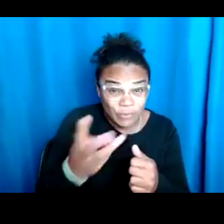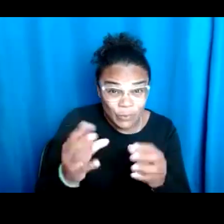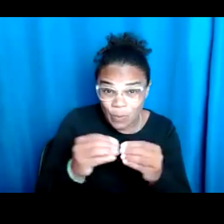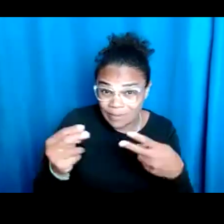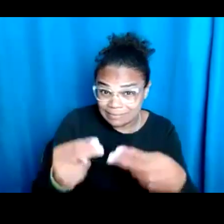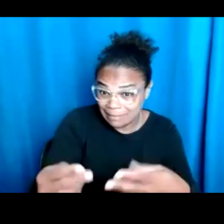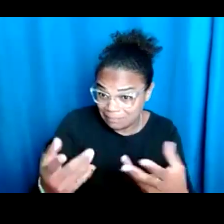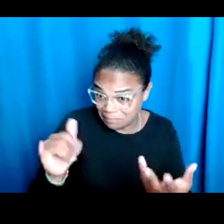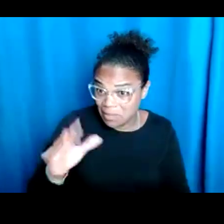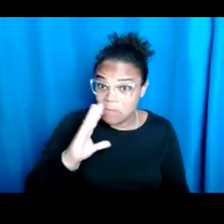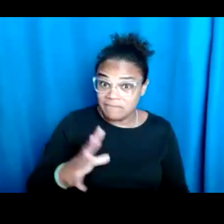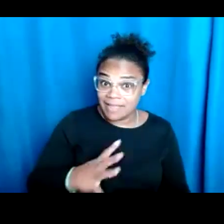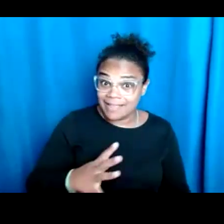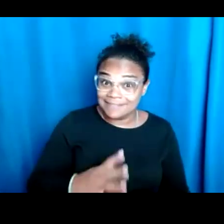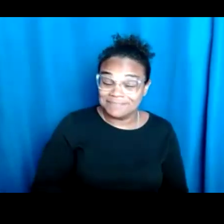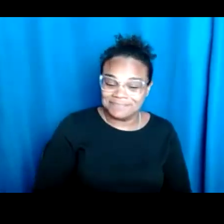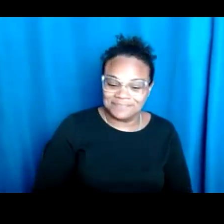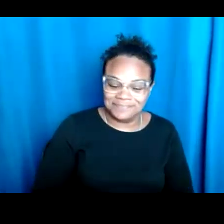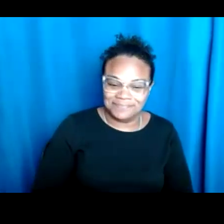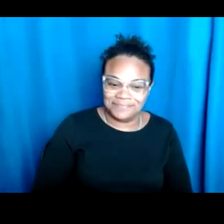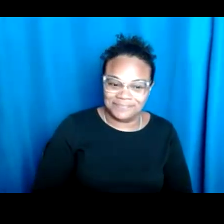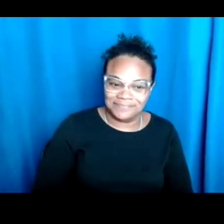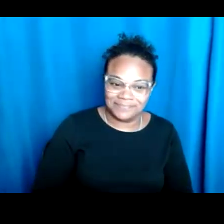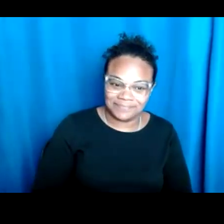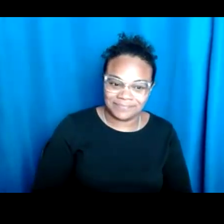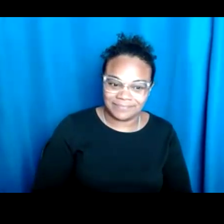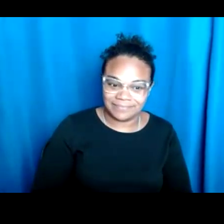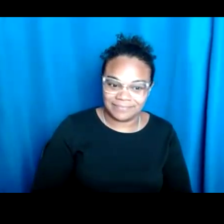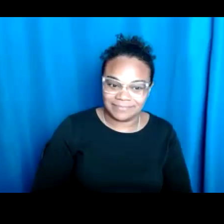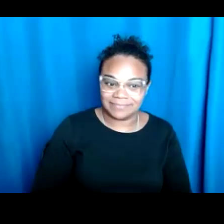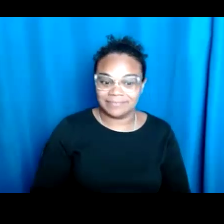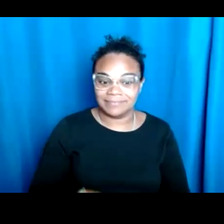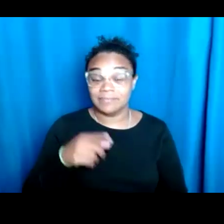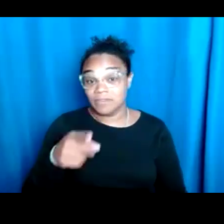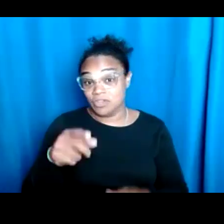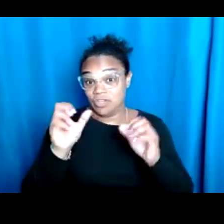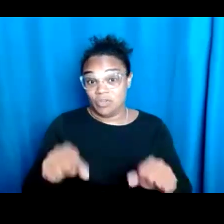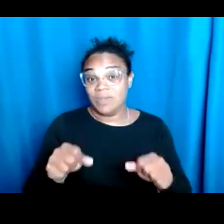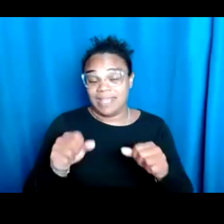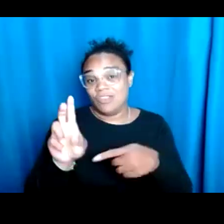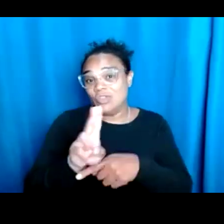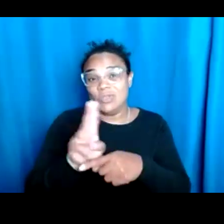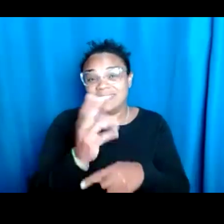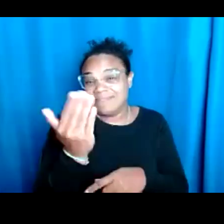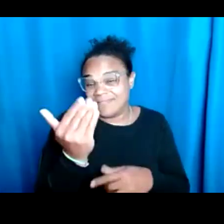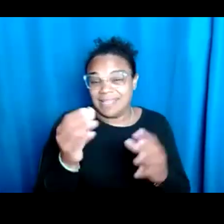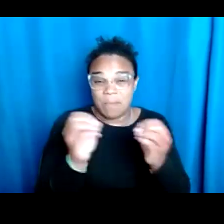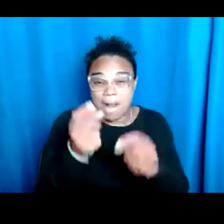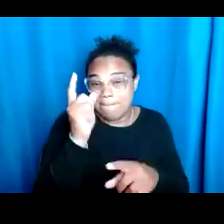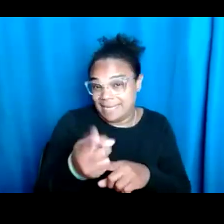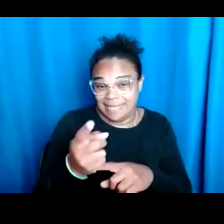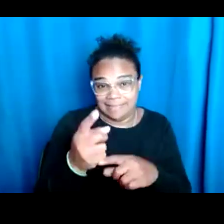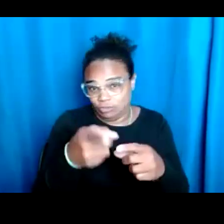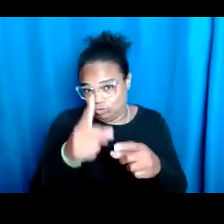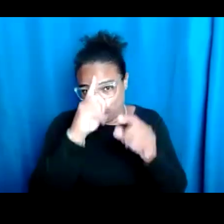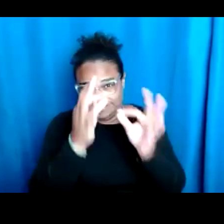think that would be fine. You're welcome to use another 15 minutes, however it makes the most sense to you. I did encourage anyone